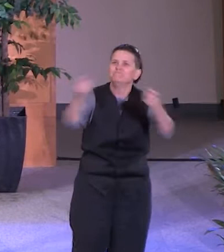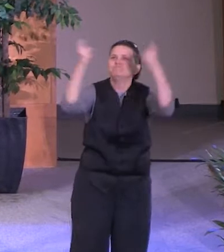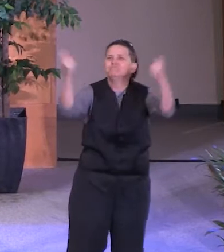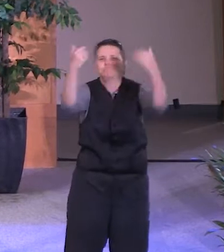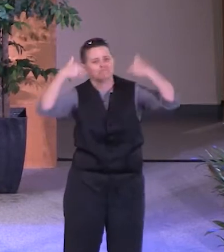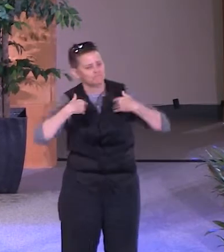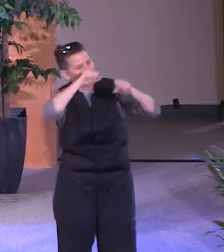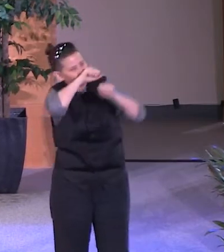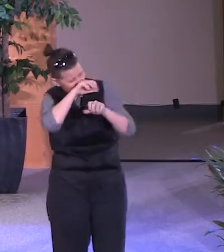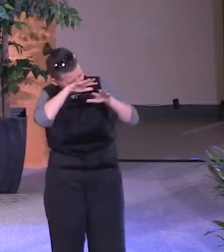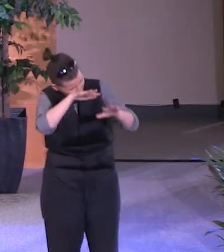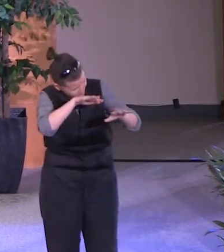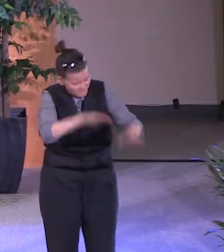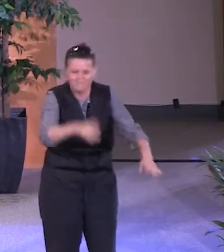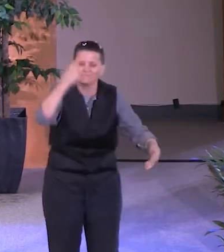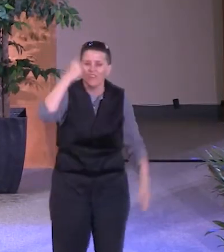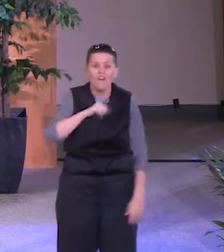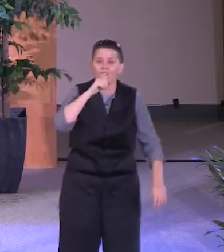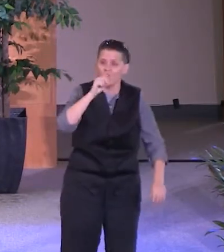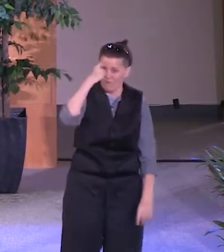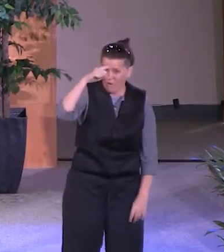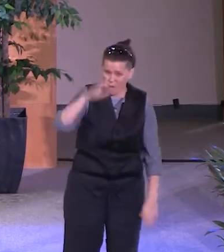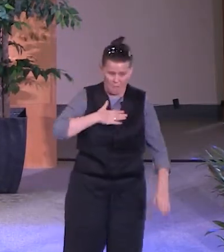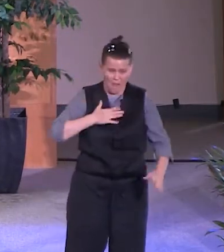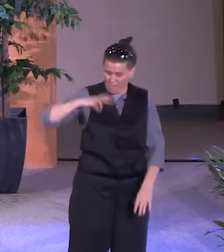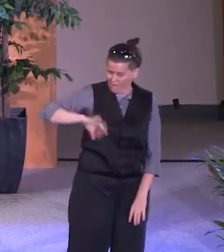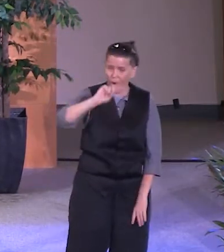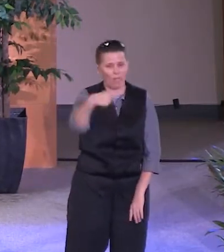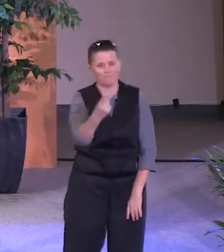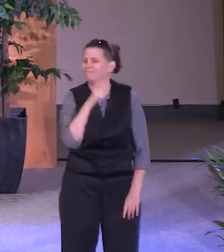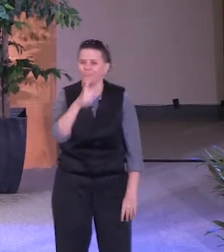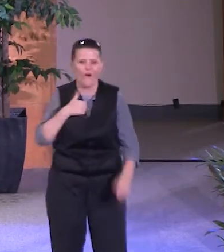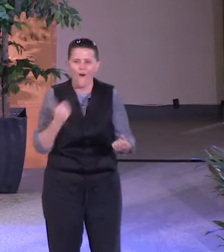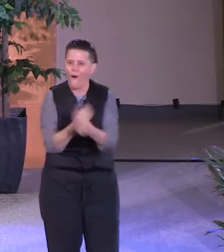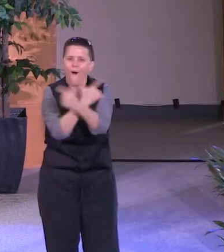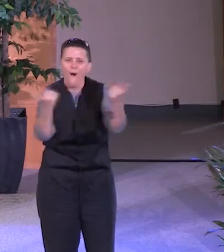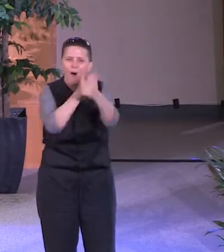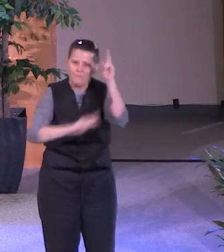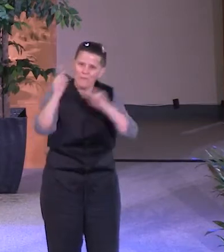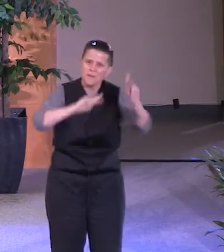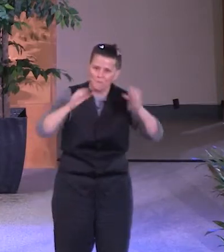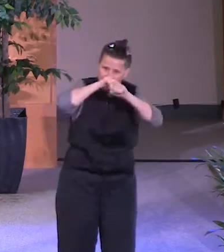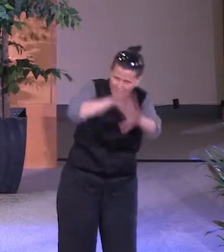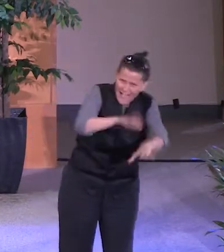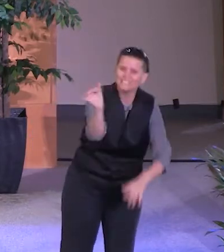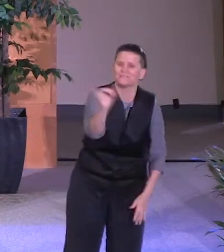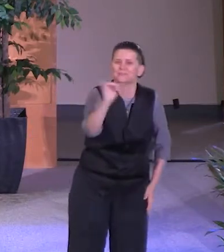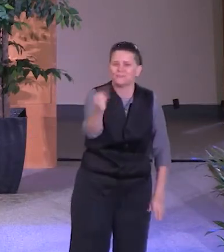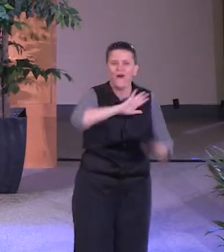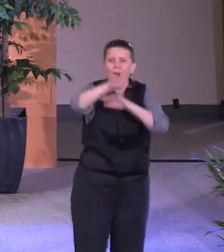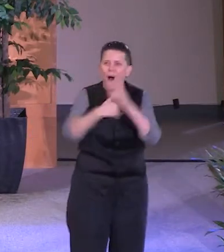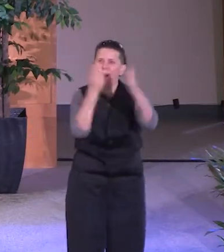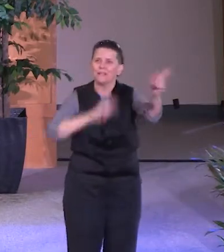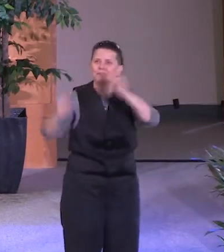Bless me, God, not just for me, but so everyone around me can have everything they need. Let all these folks that's with